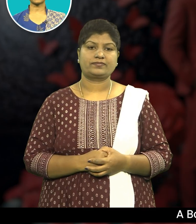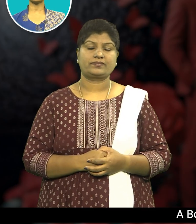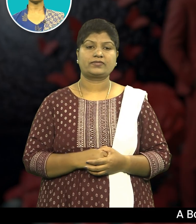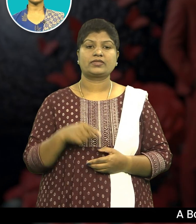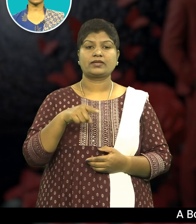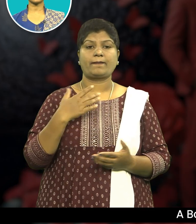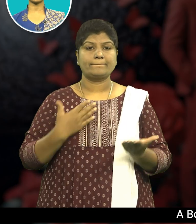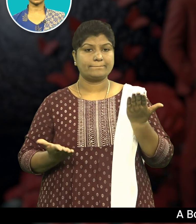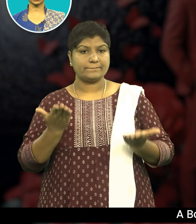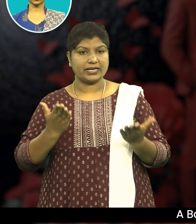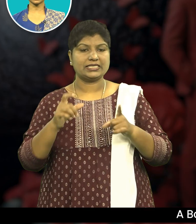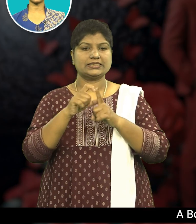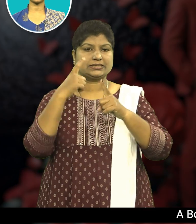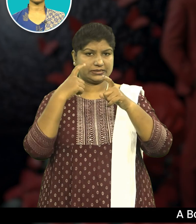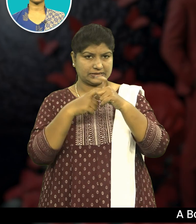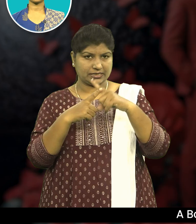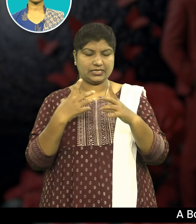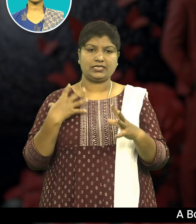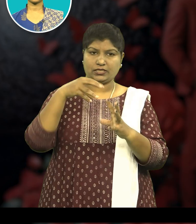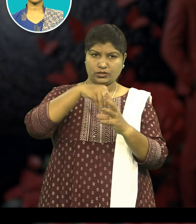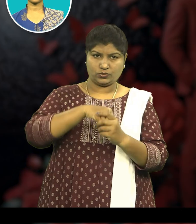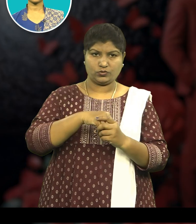A balanced diet includes